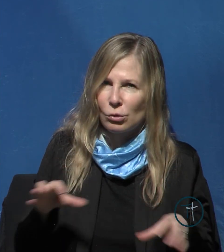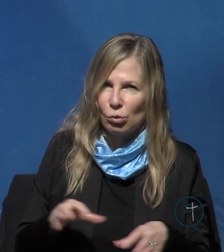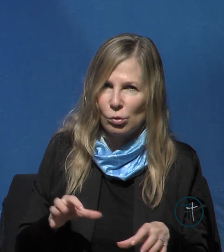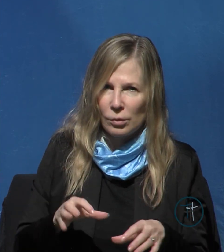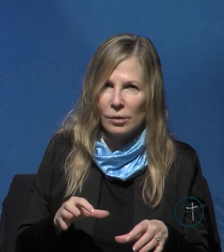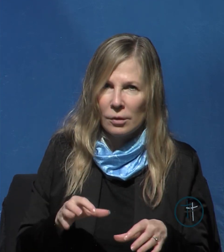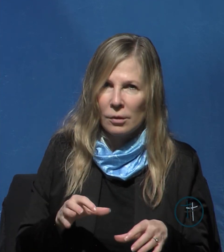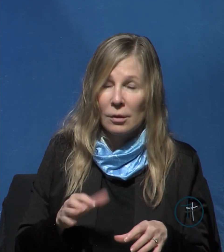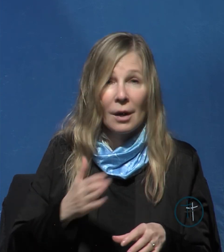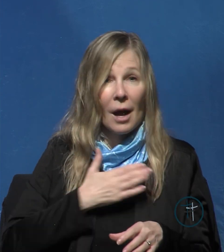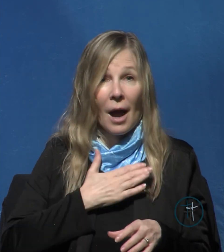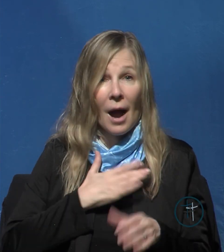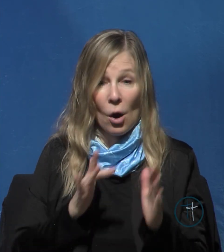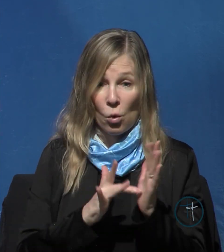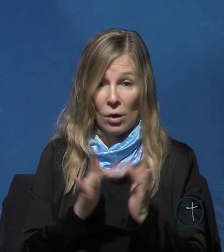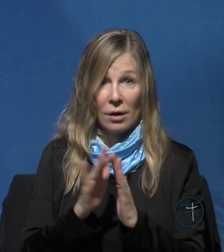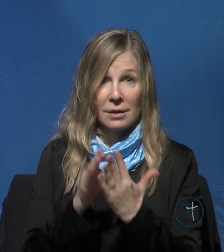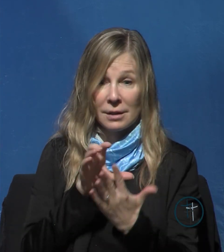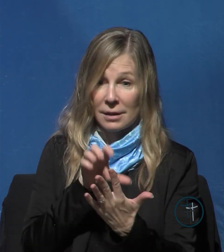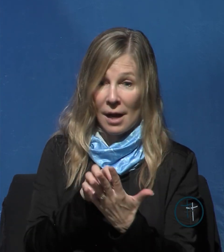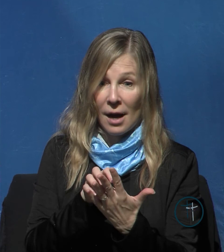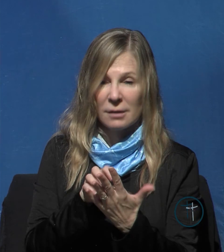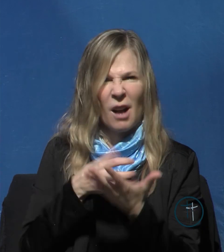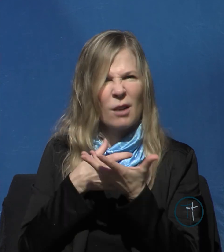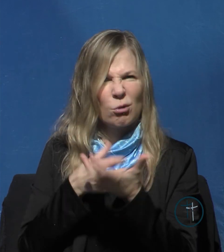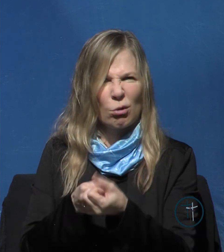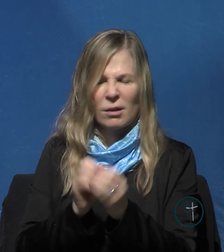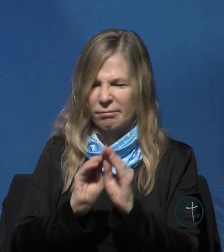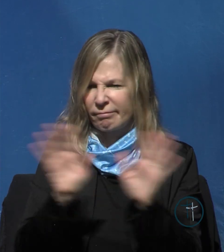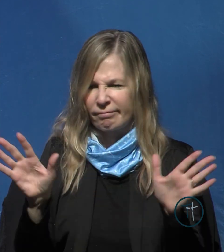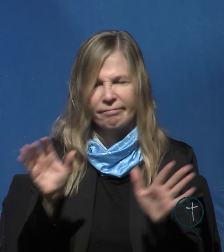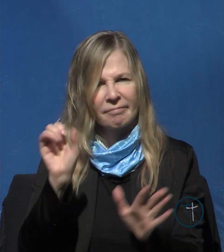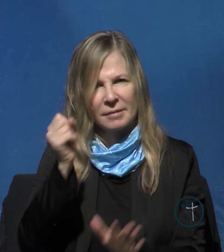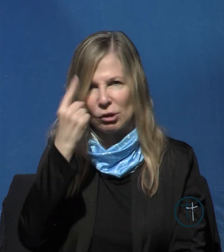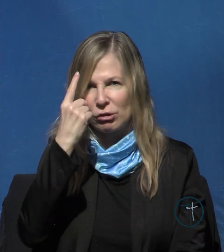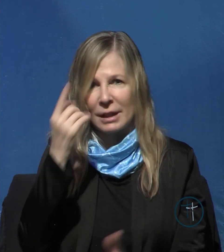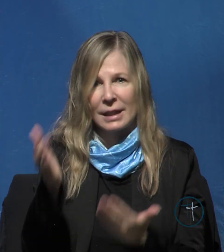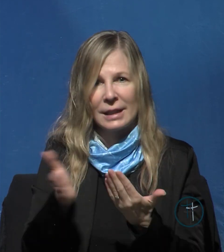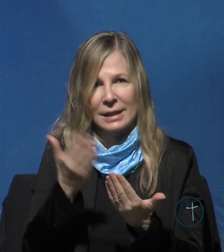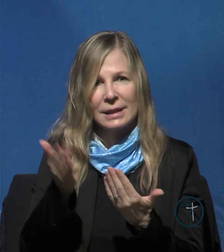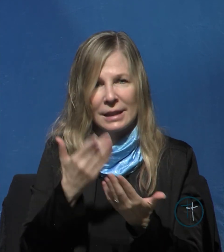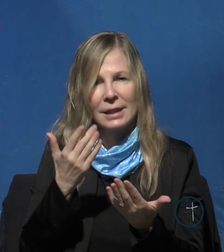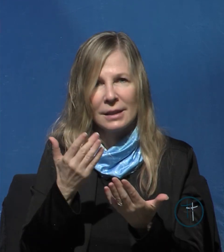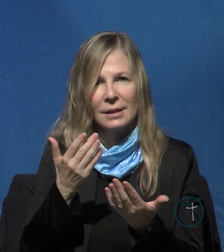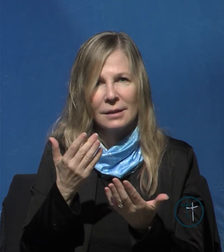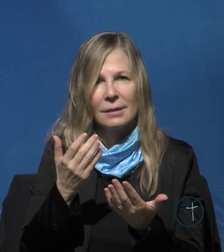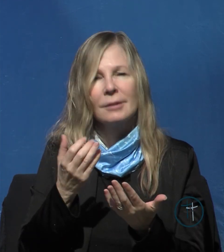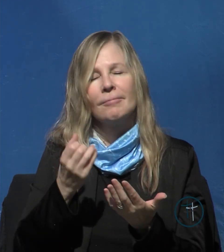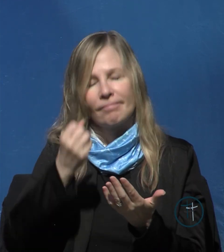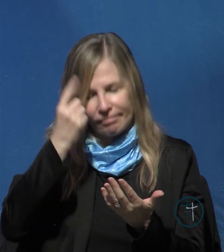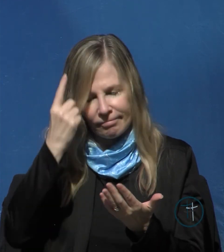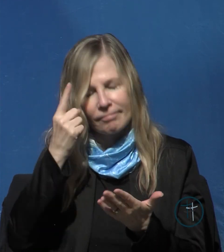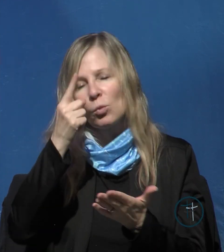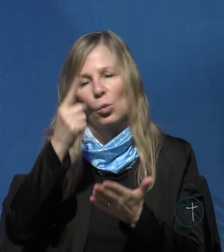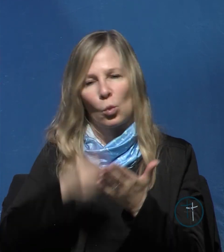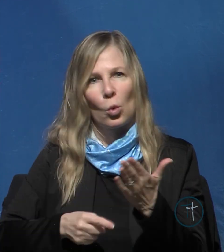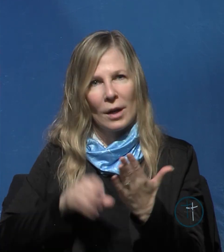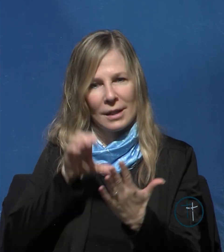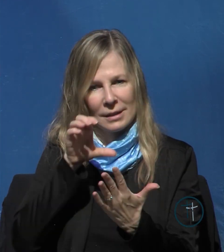Lord, our text today, I trust, is understandable. We understand what it